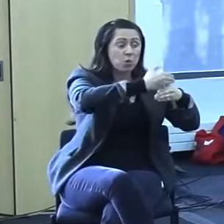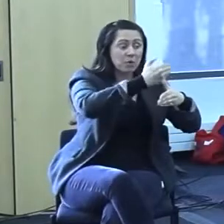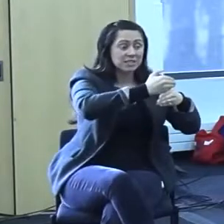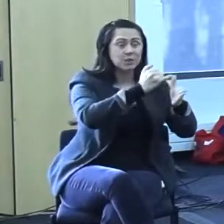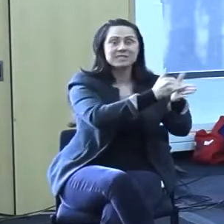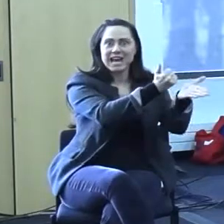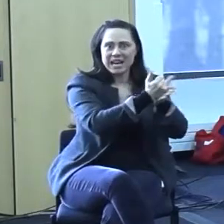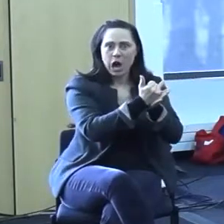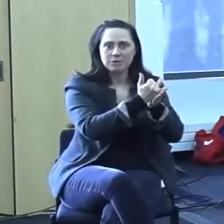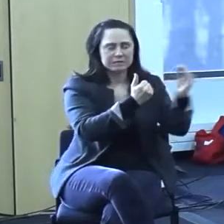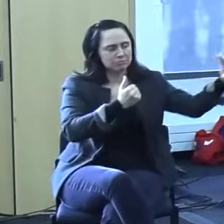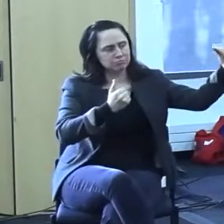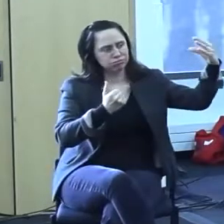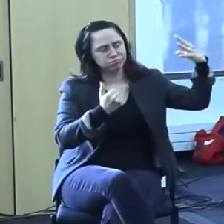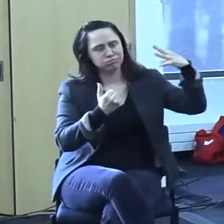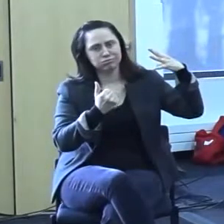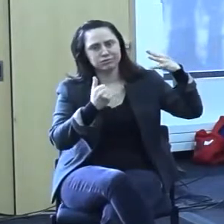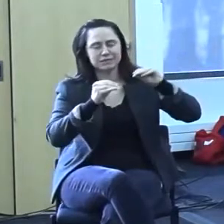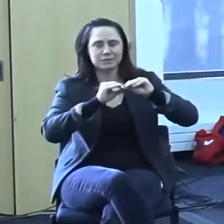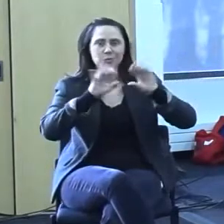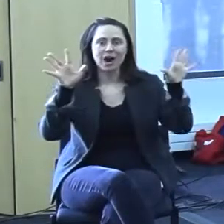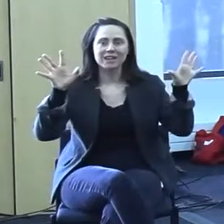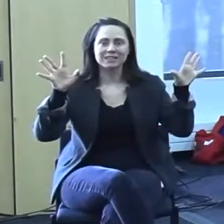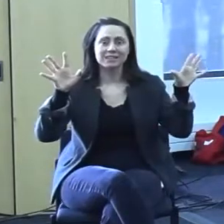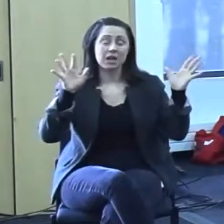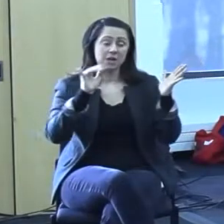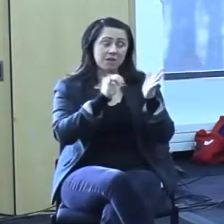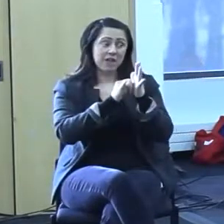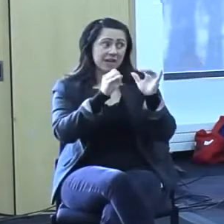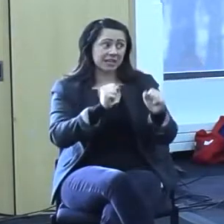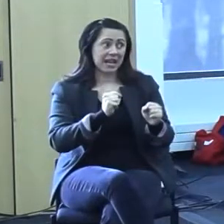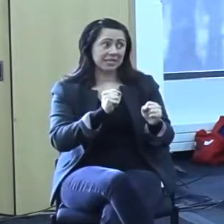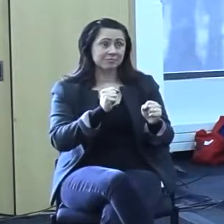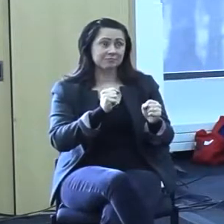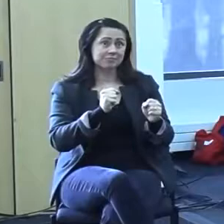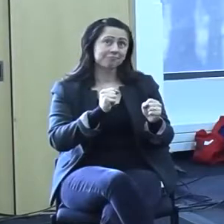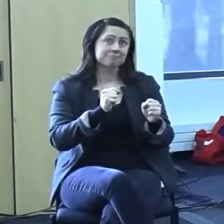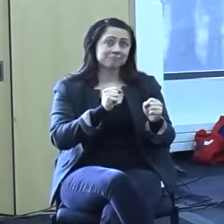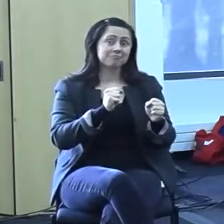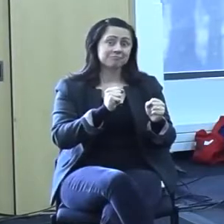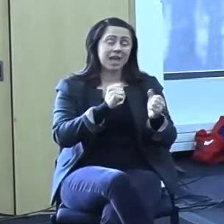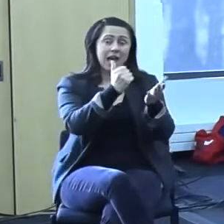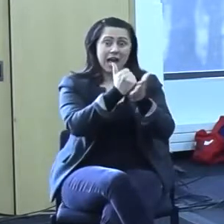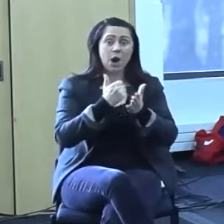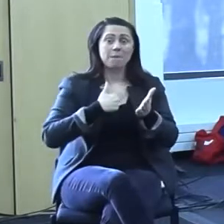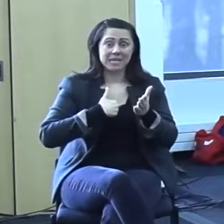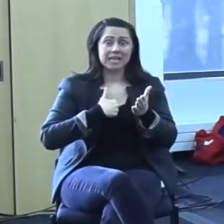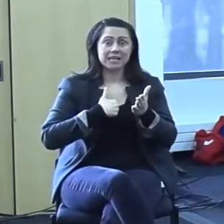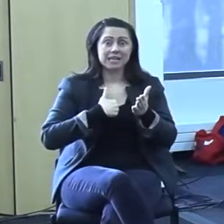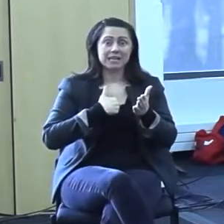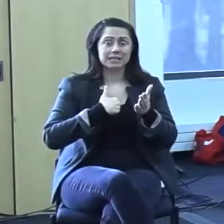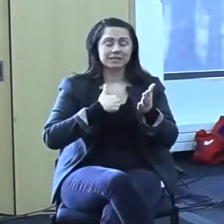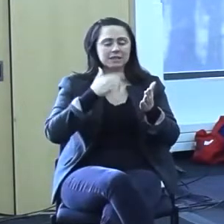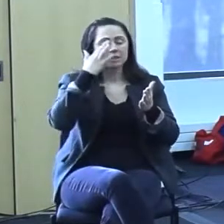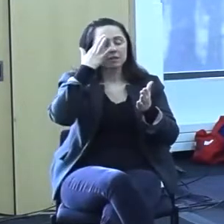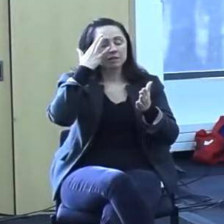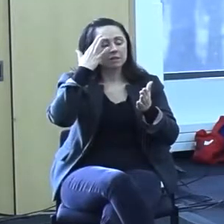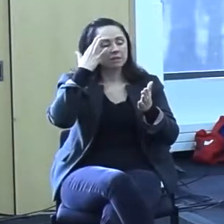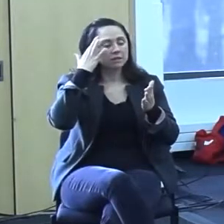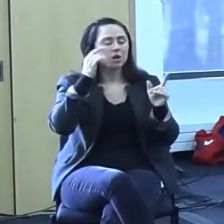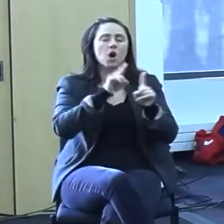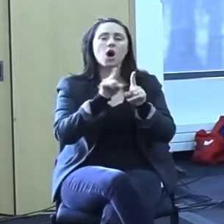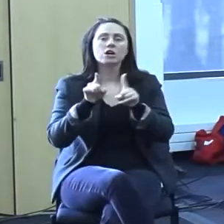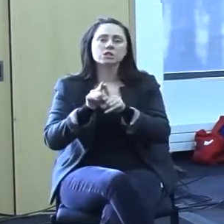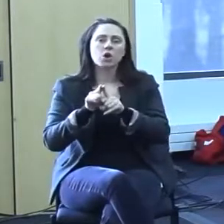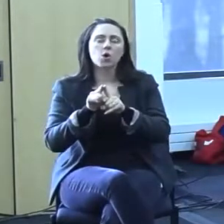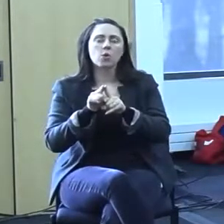helps. So that definitely can vary between places. And then also